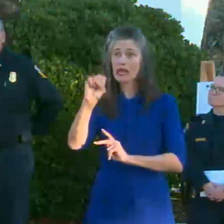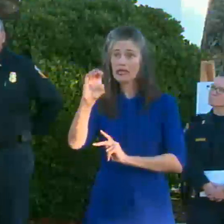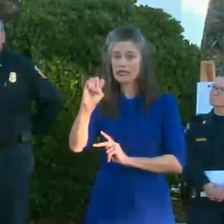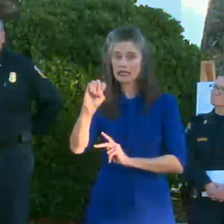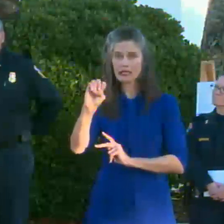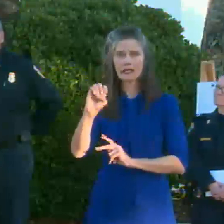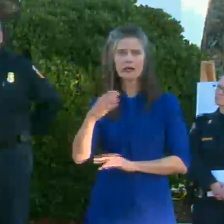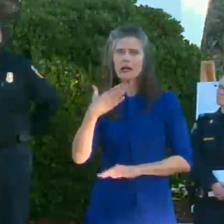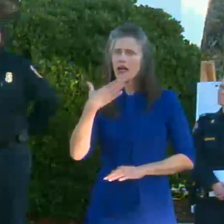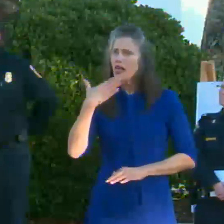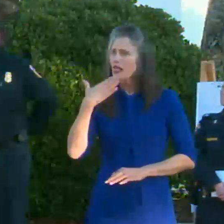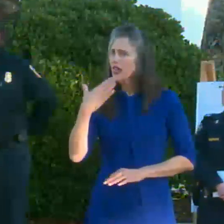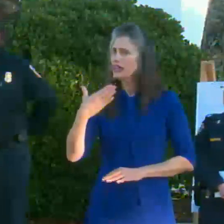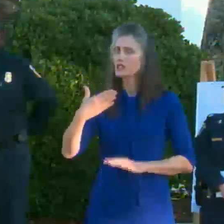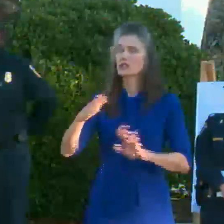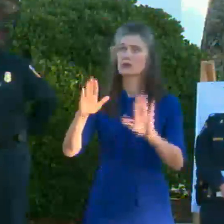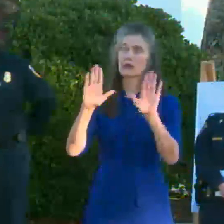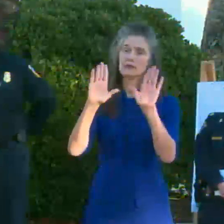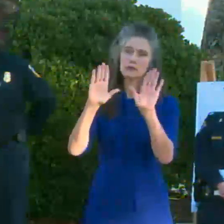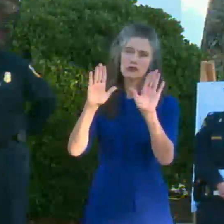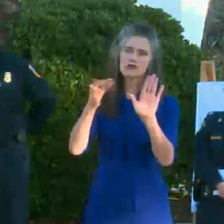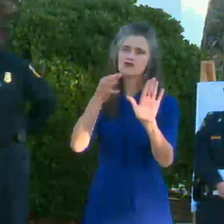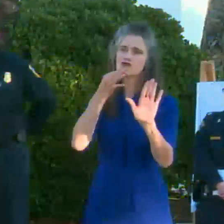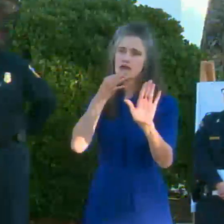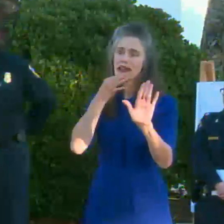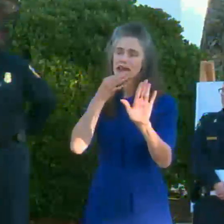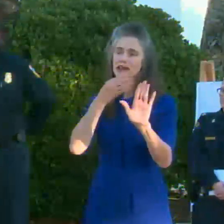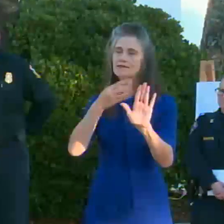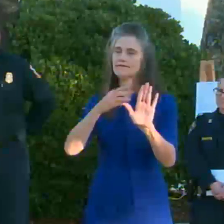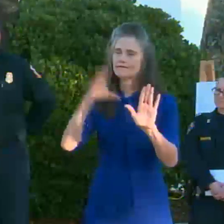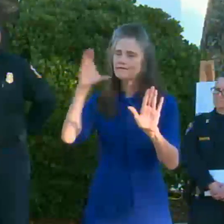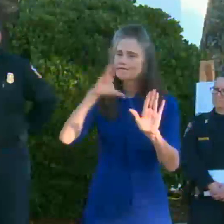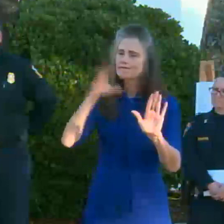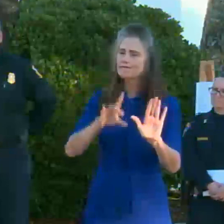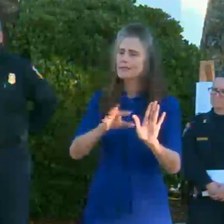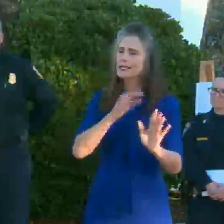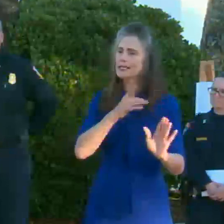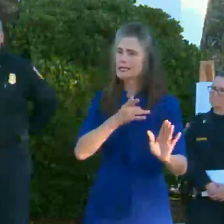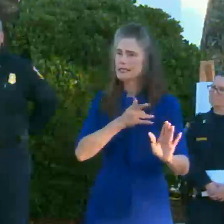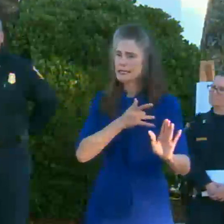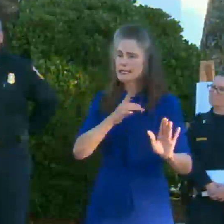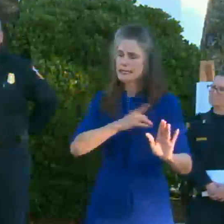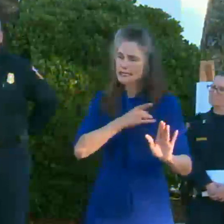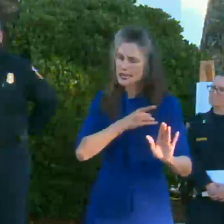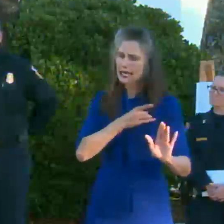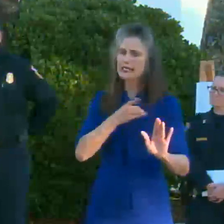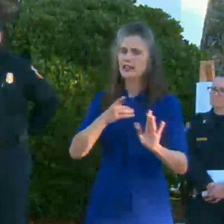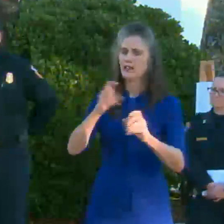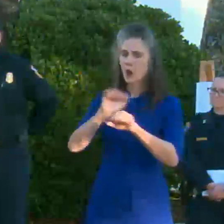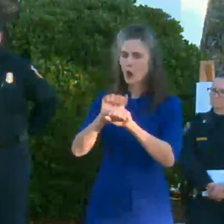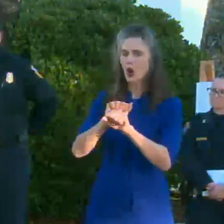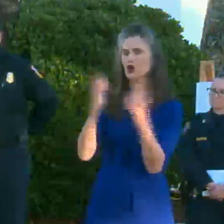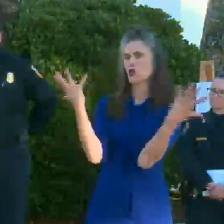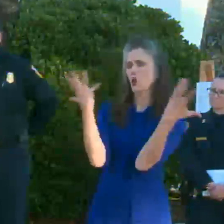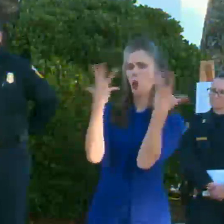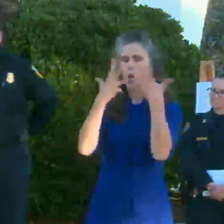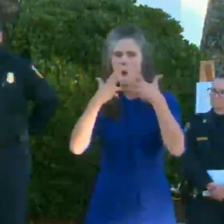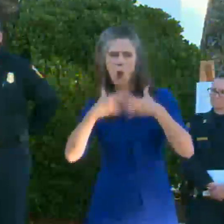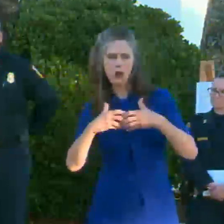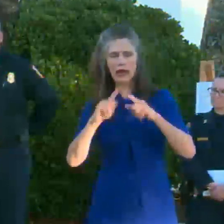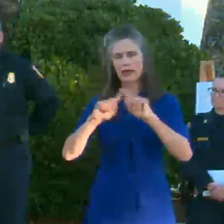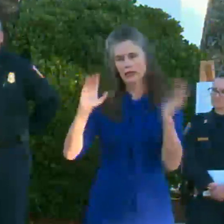great detective work by our investigators in contacting all of the collated names that we had from various